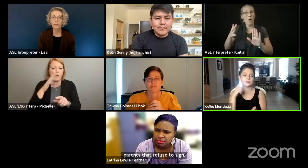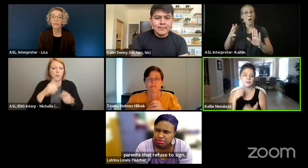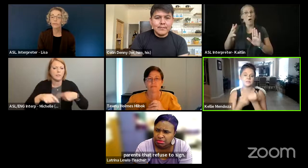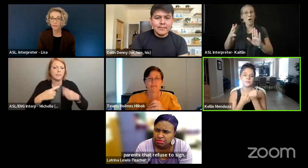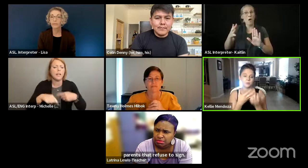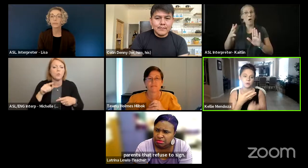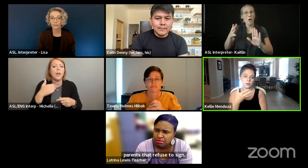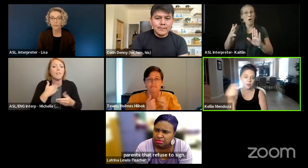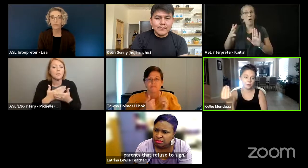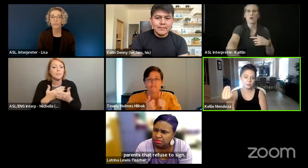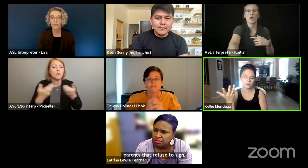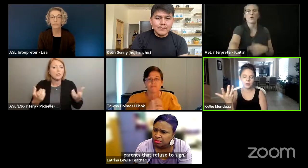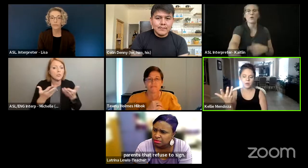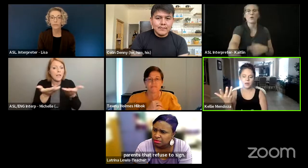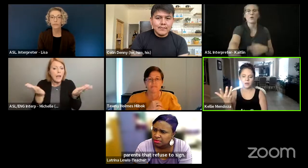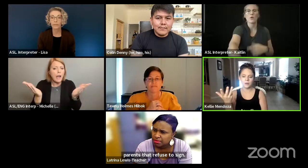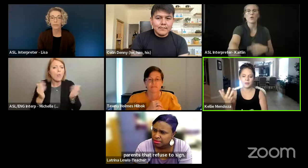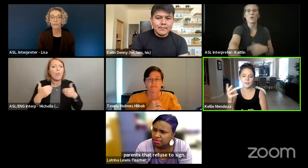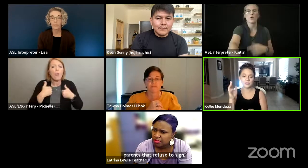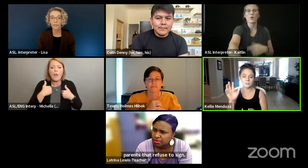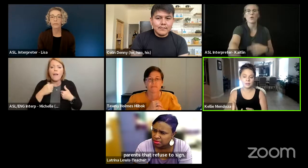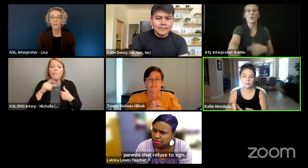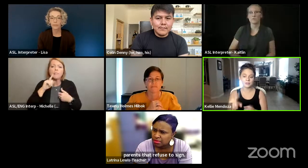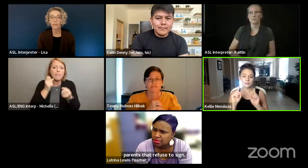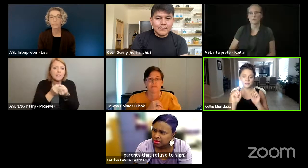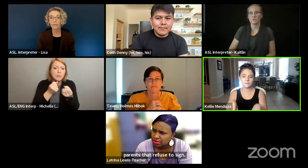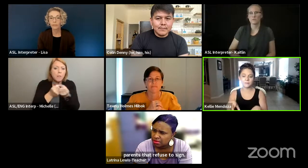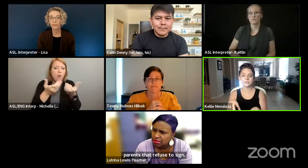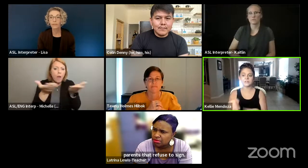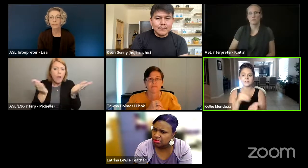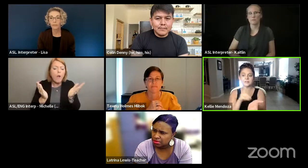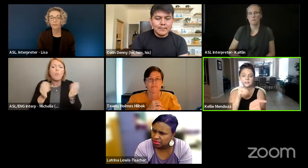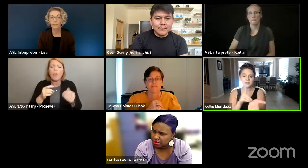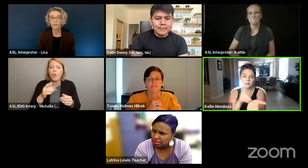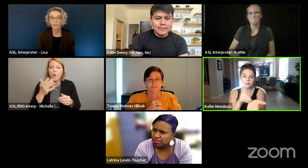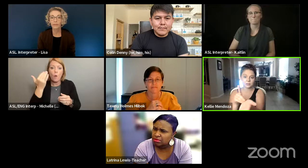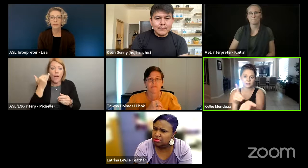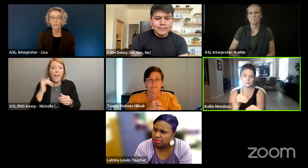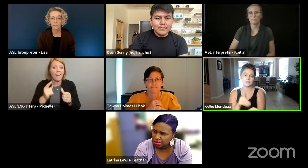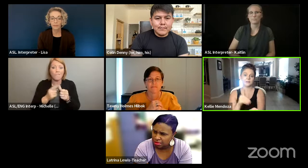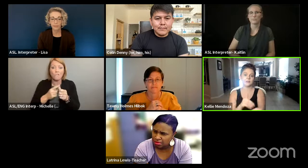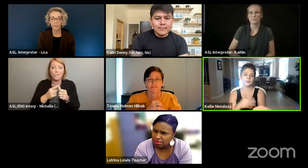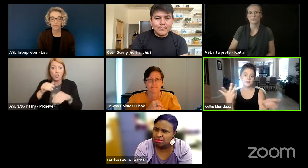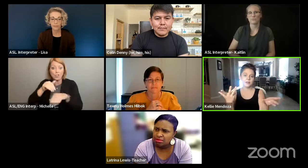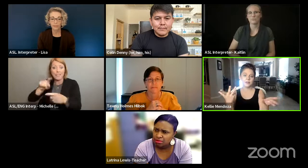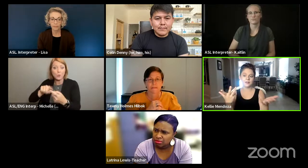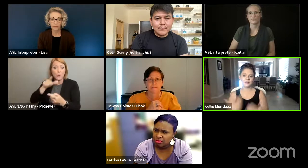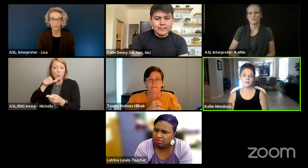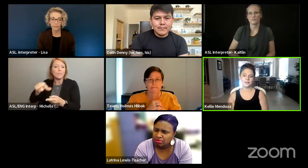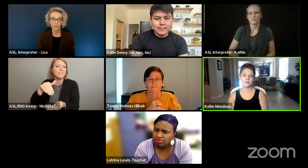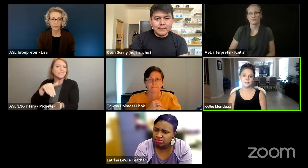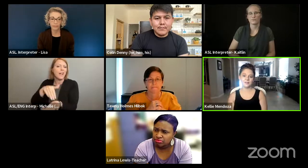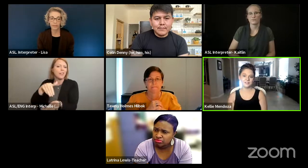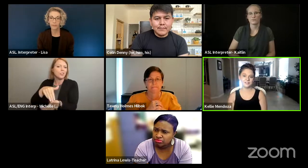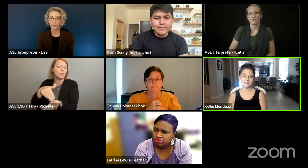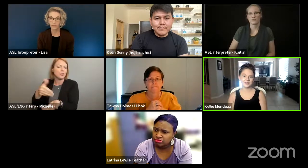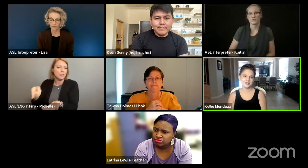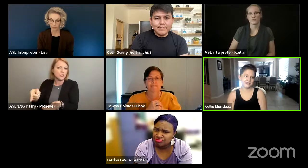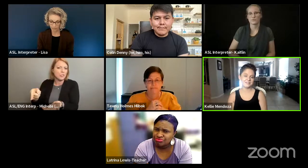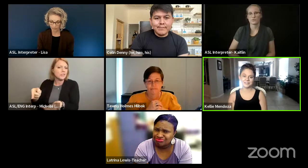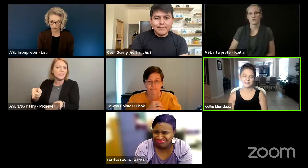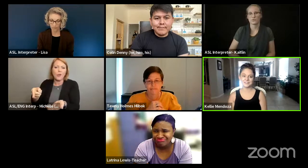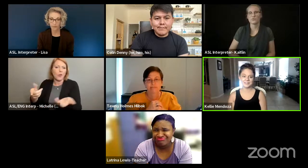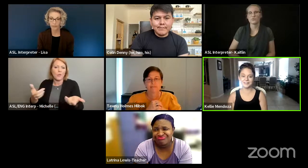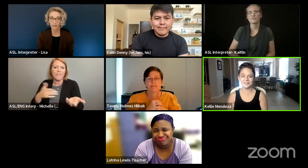that there's deaf support out there. And that's because they're first sent to doctors. And it's just